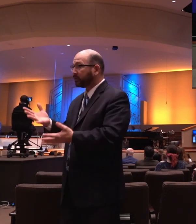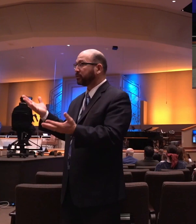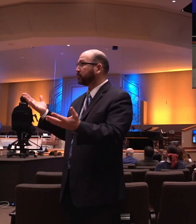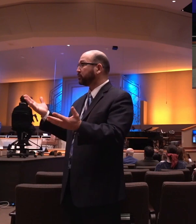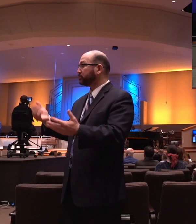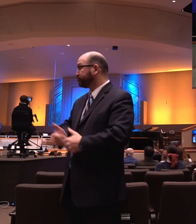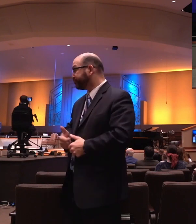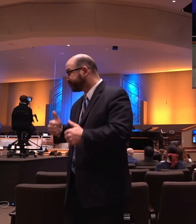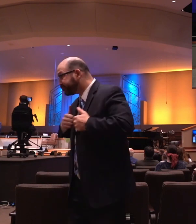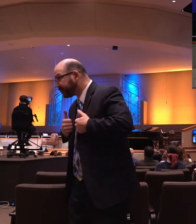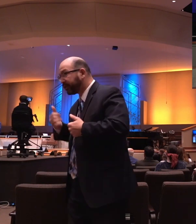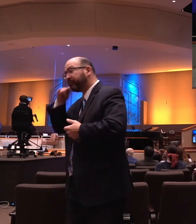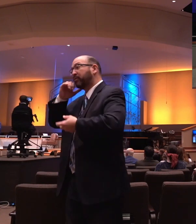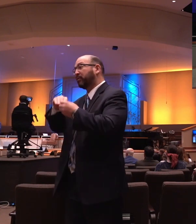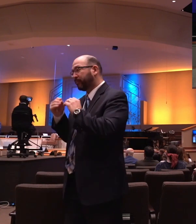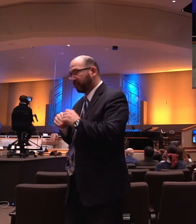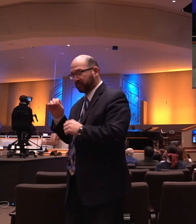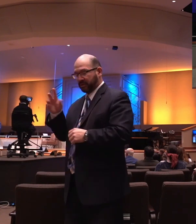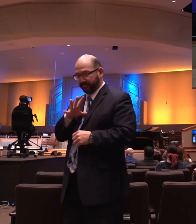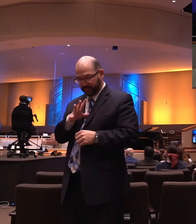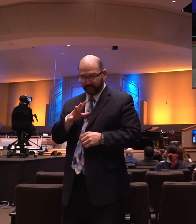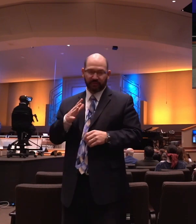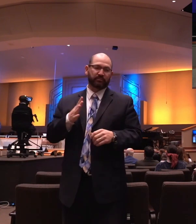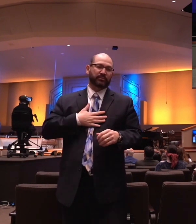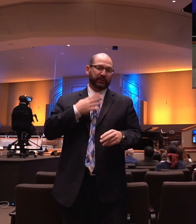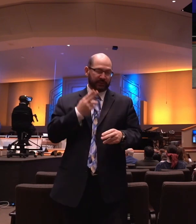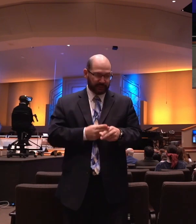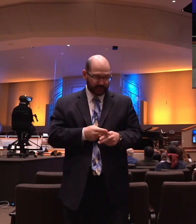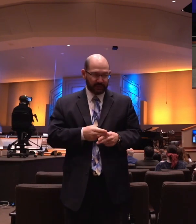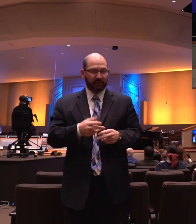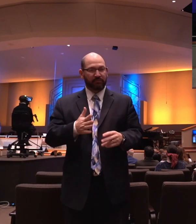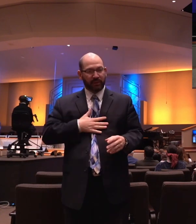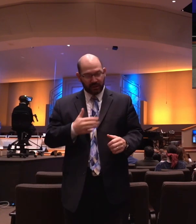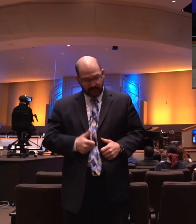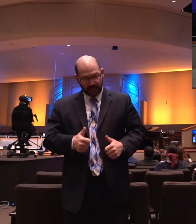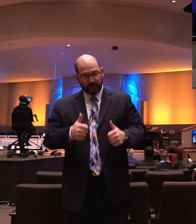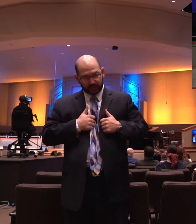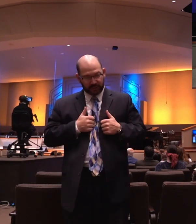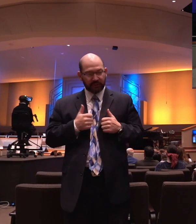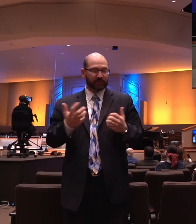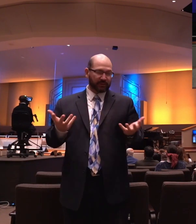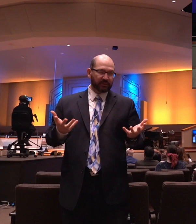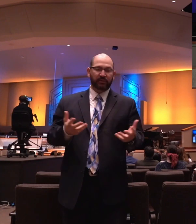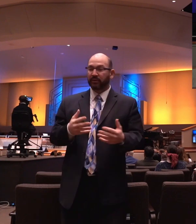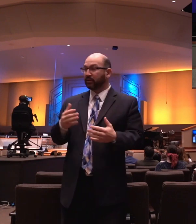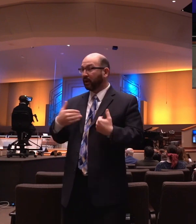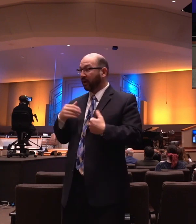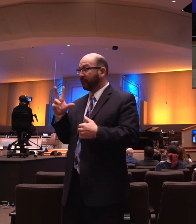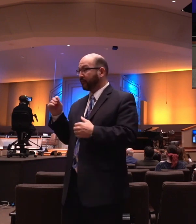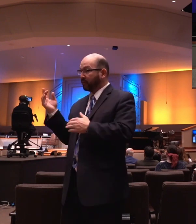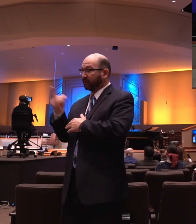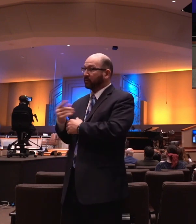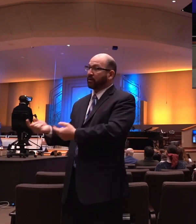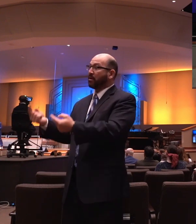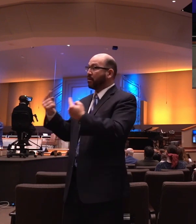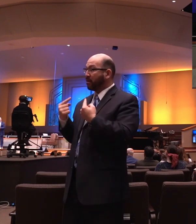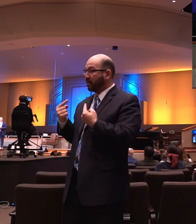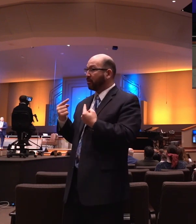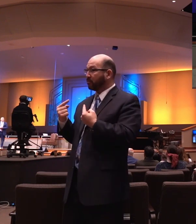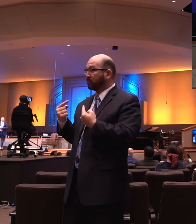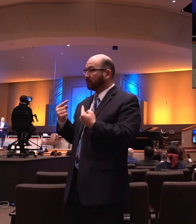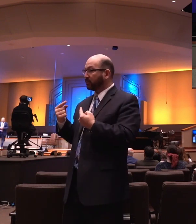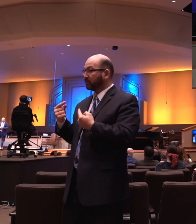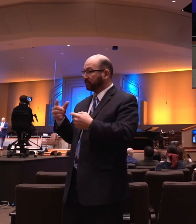So I said, okay, this is where I live, blah, blah, blah. He goes, all right, you have 30 days to come down to the station